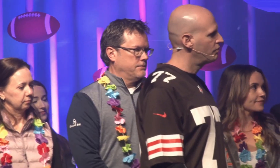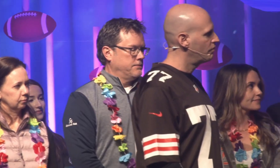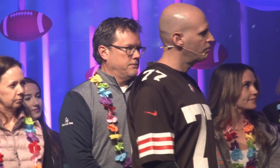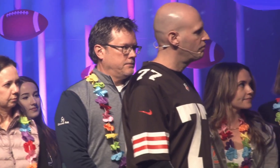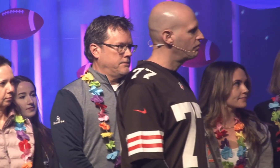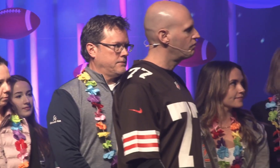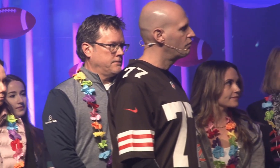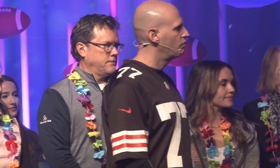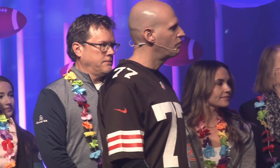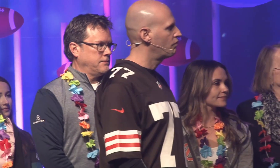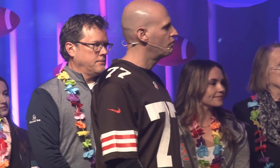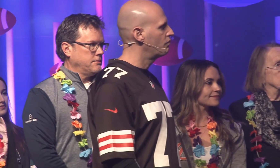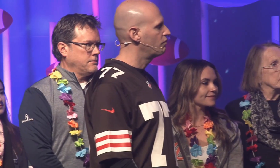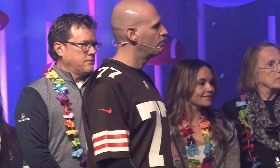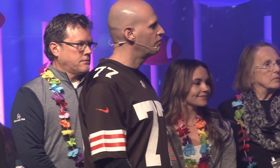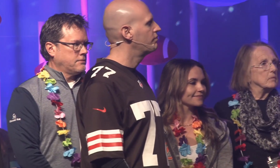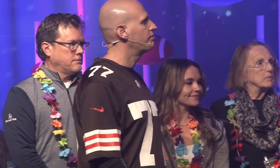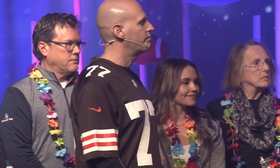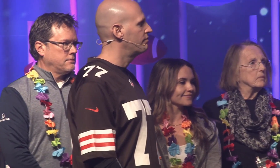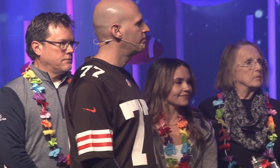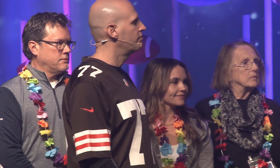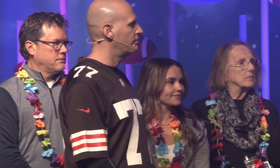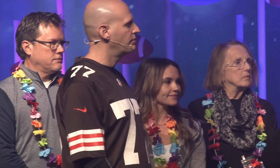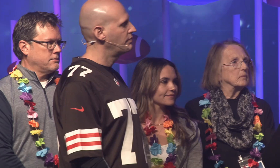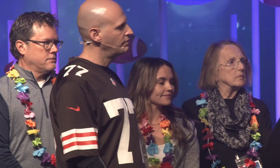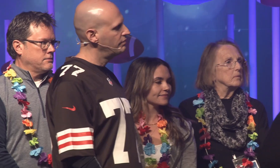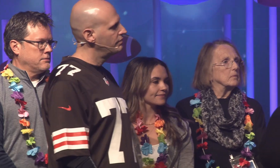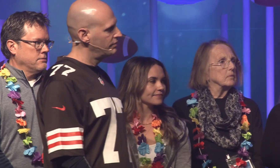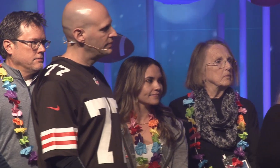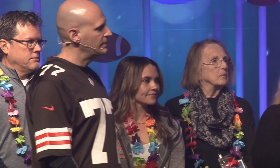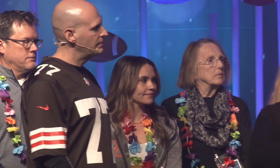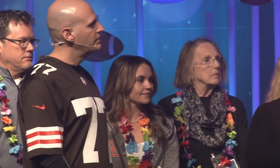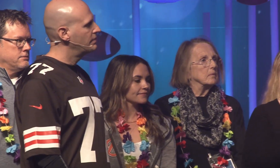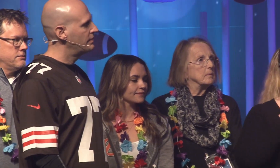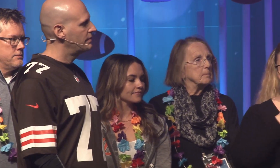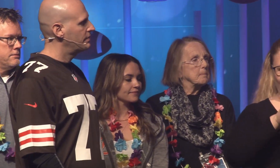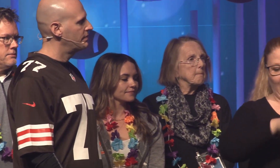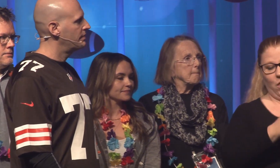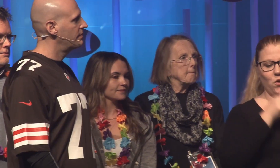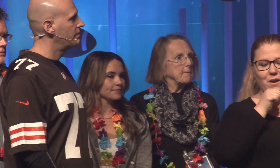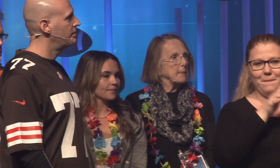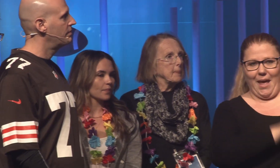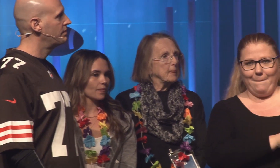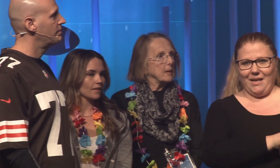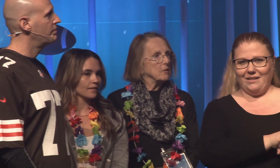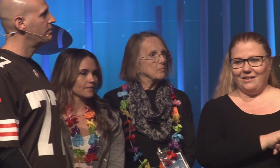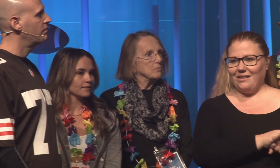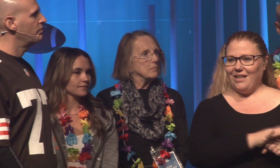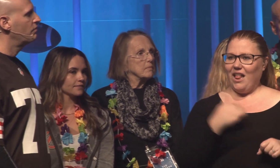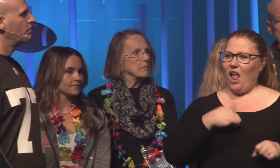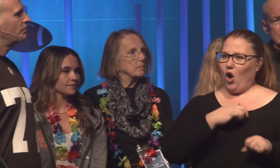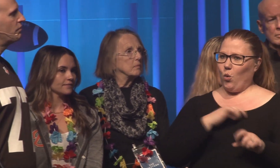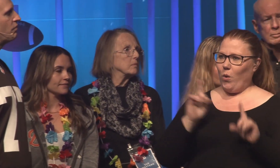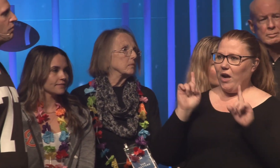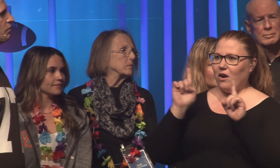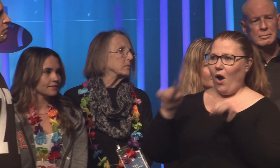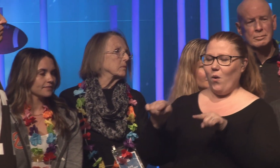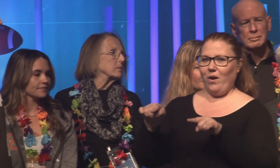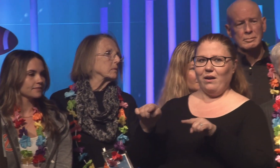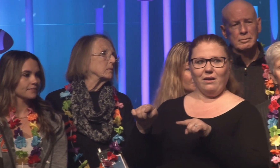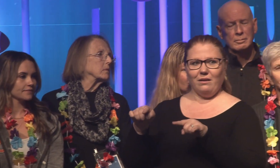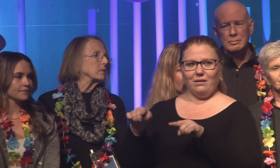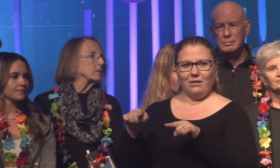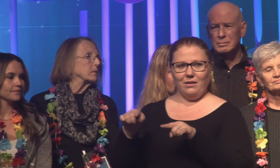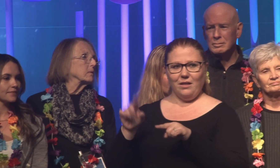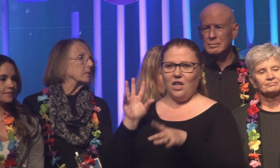committed to this trip. They're leaving behind work, family, other commitments. So we are just going to join in the work